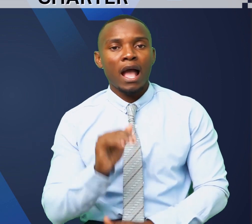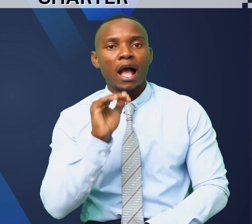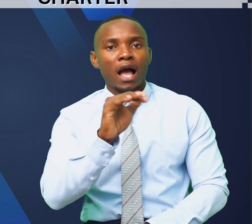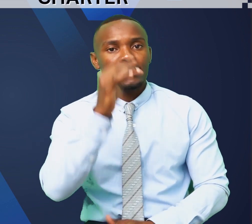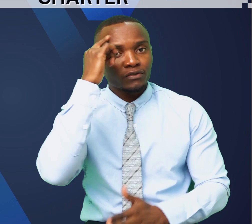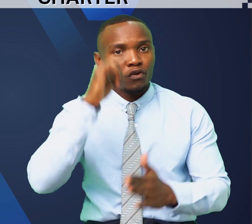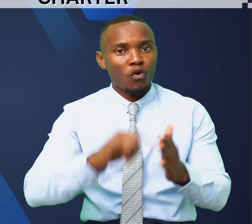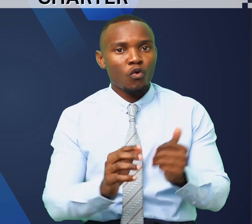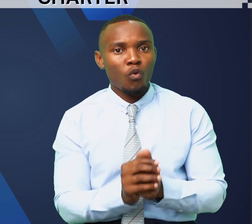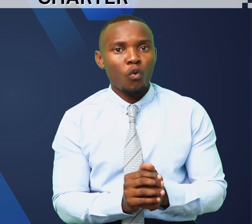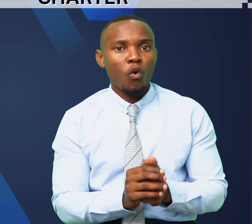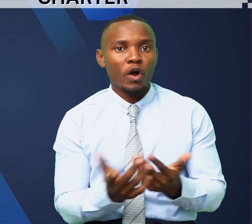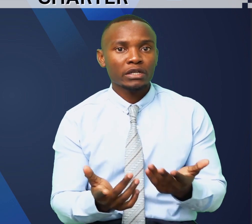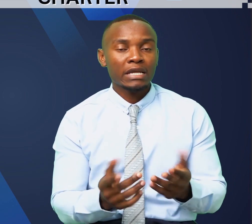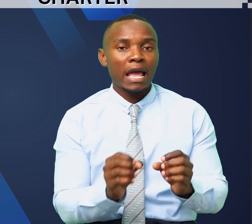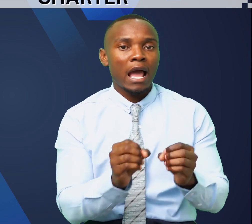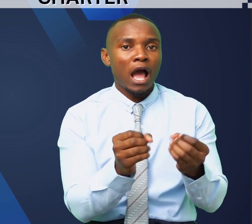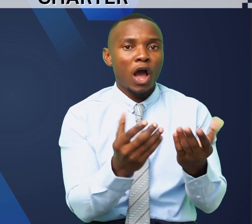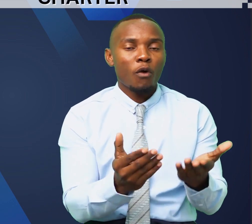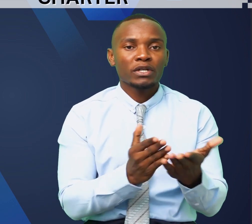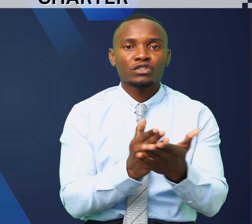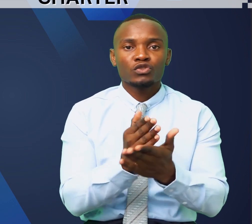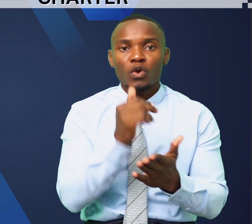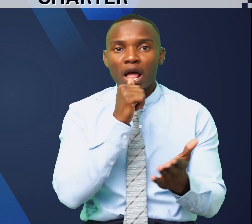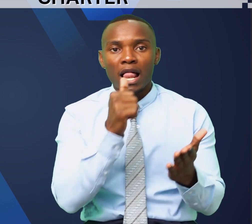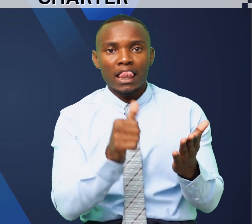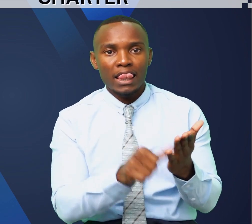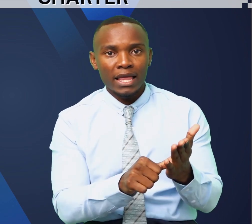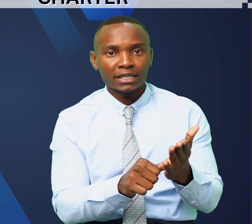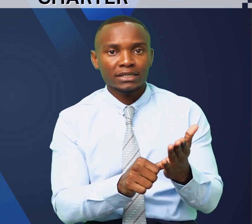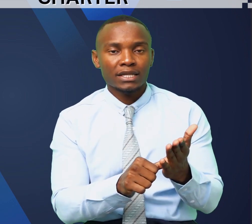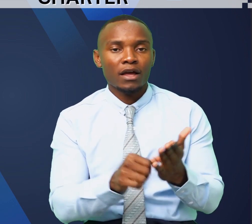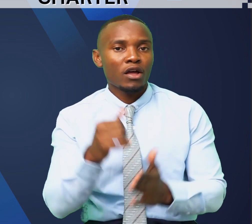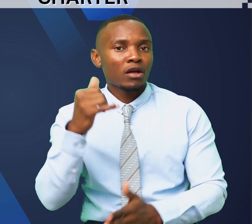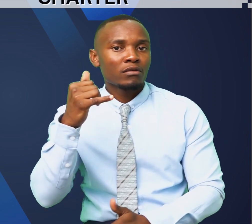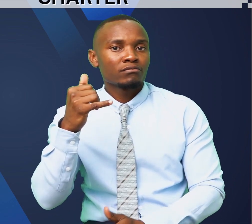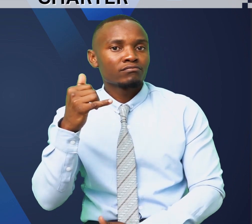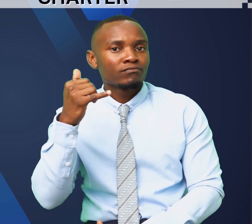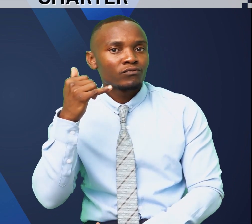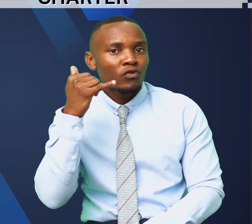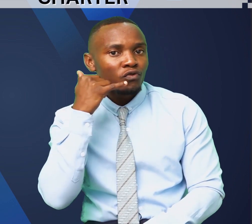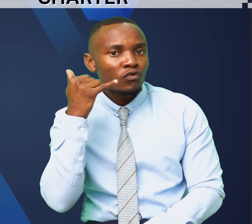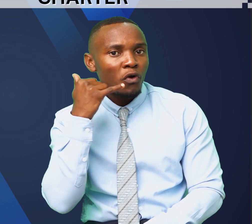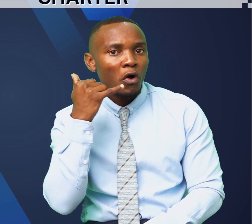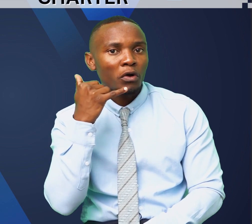request for a quotation through a letter, telephone, email, that is